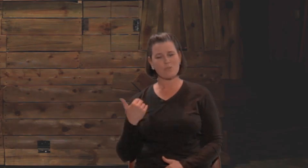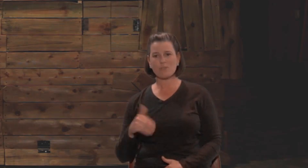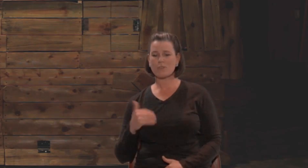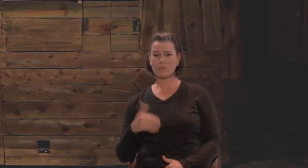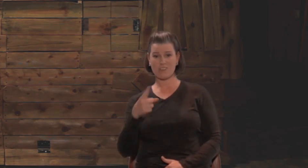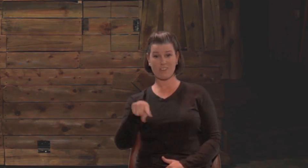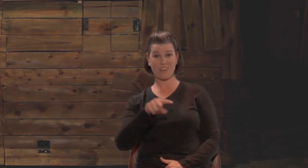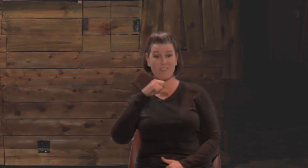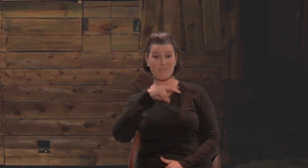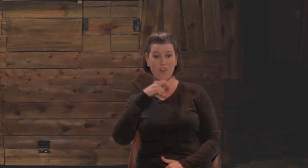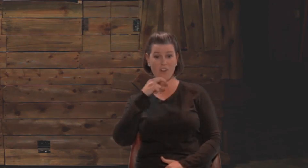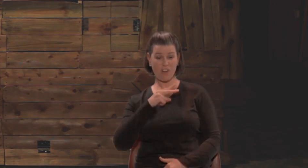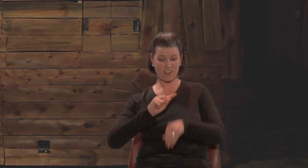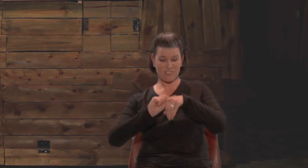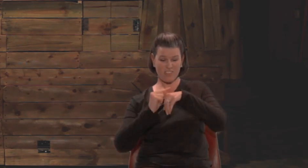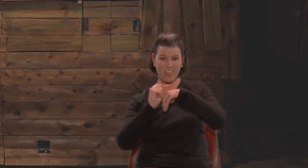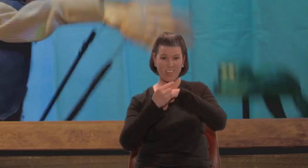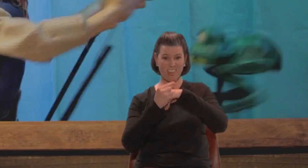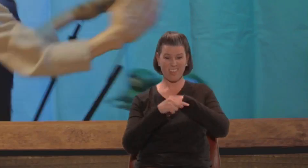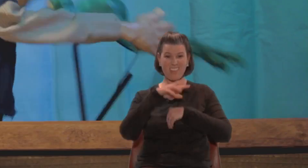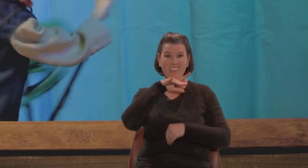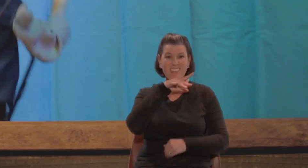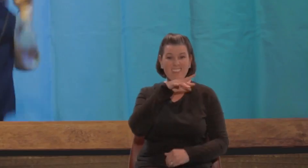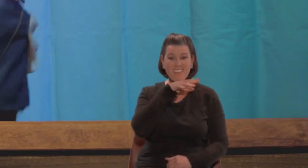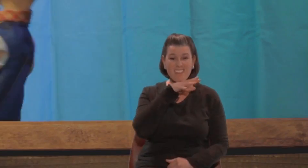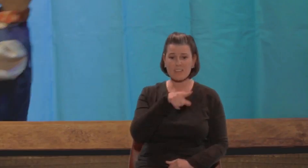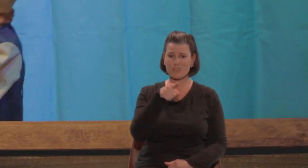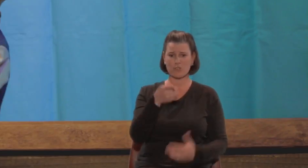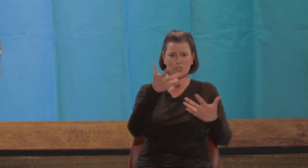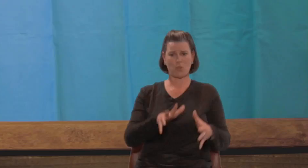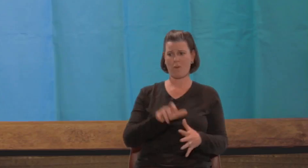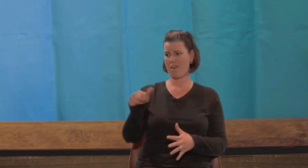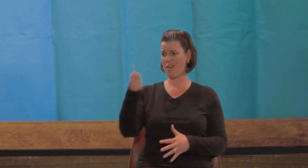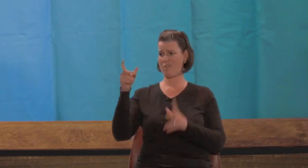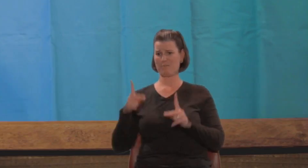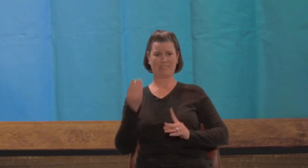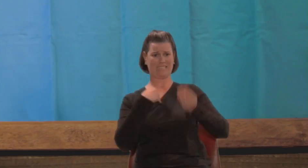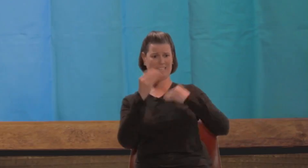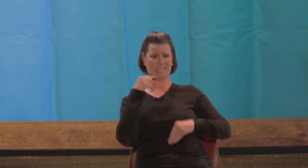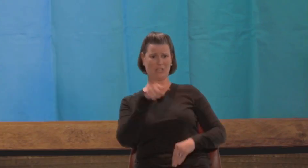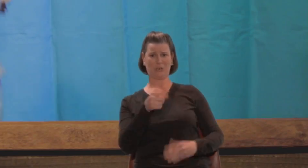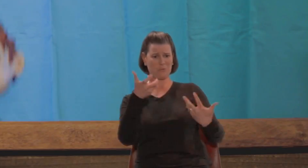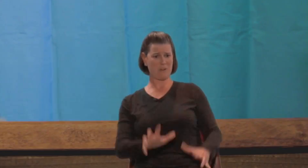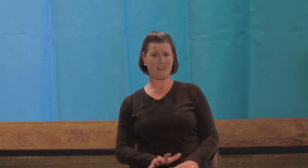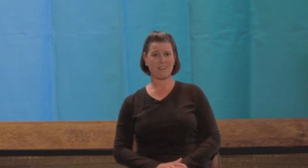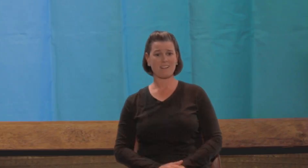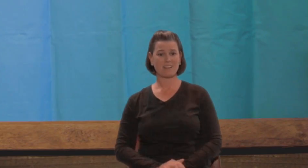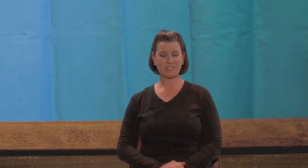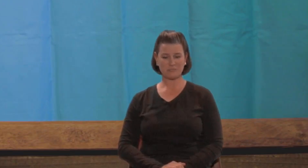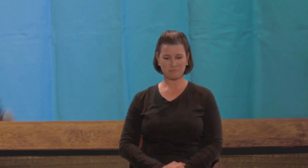Ho, ye frogs with warts and bumps, don't want to end up dinner.